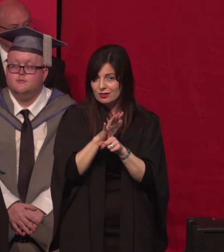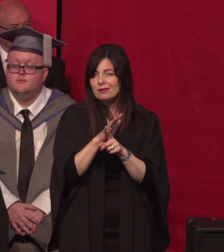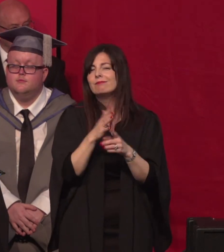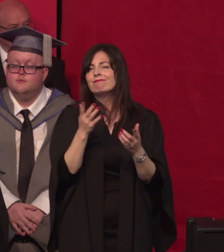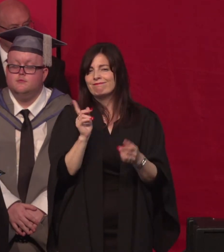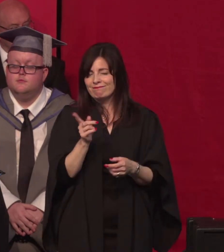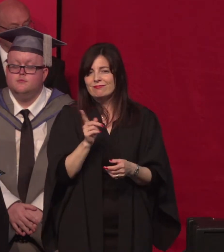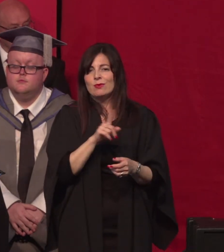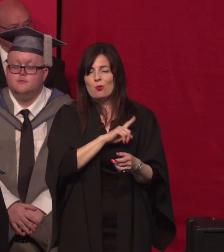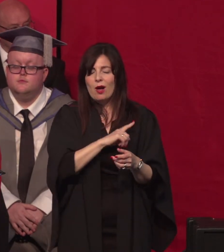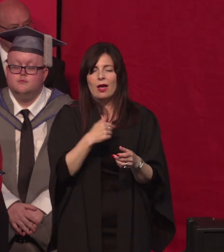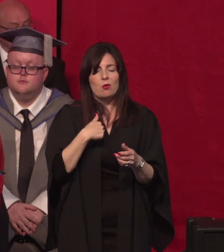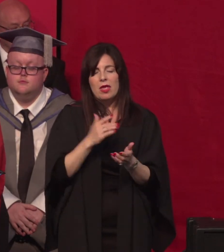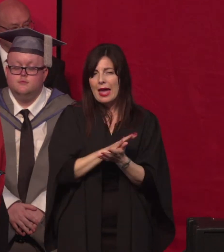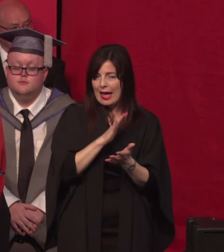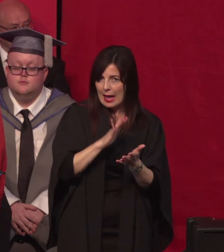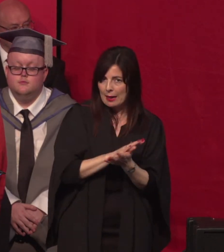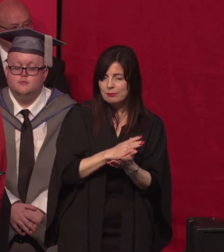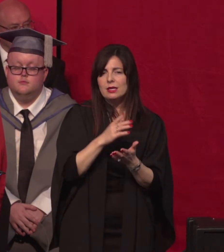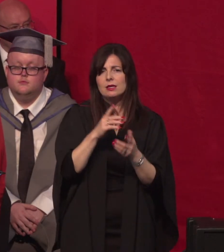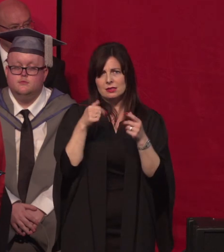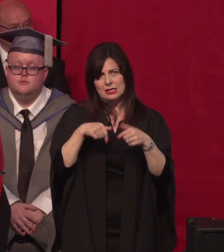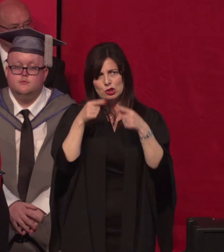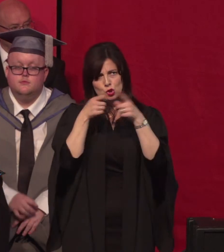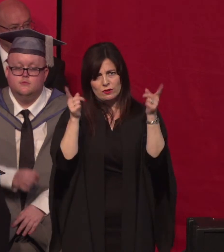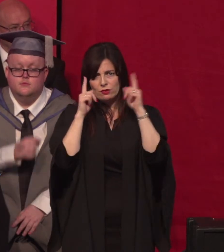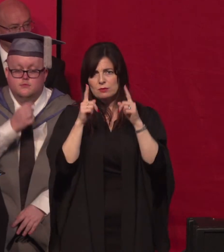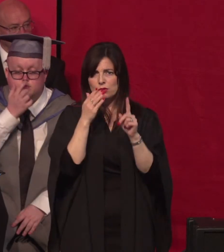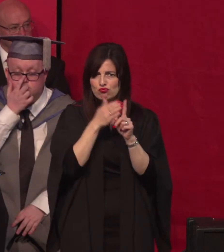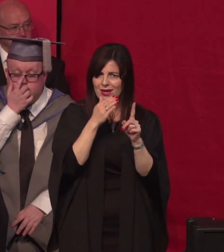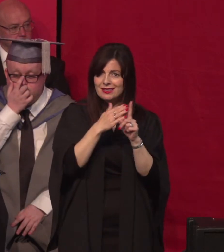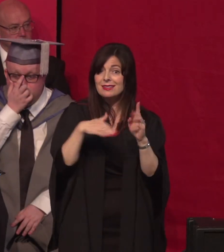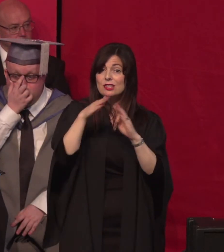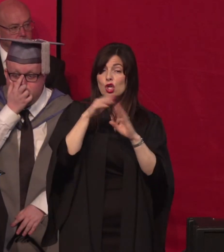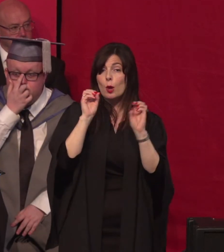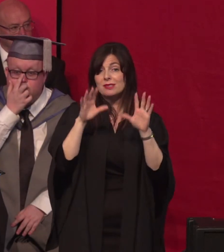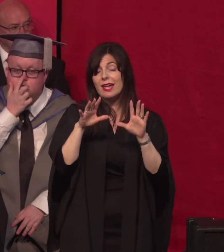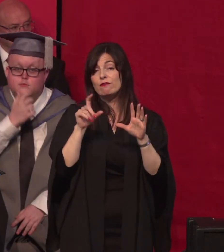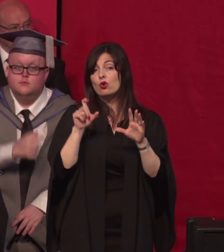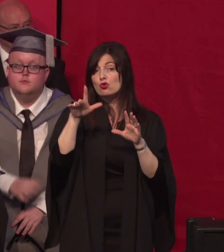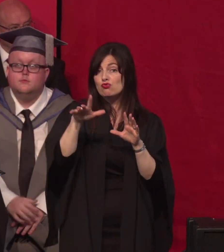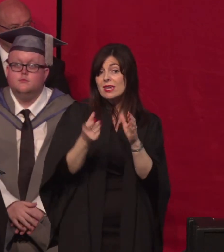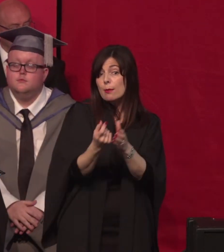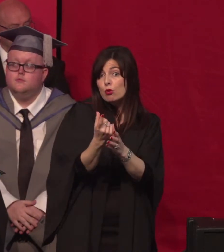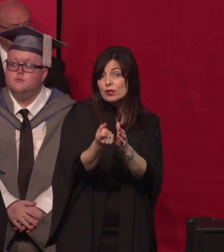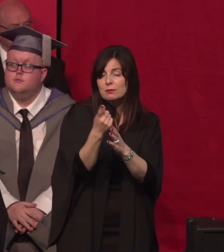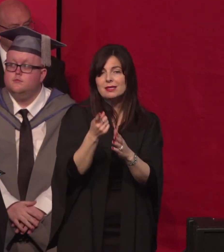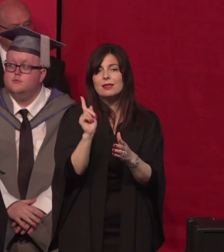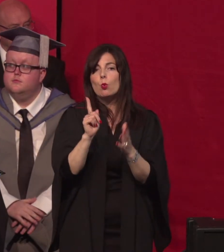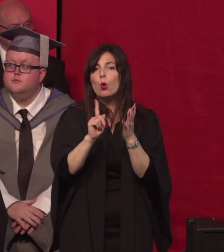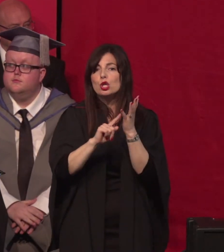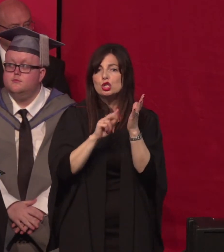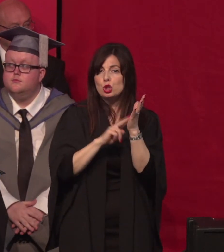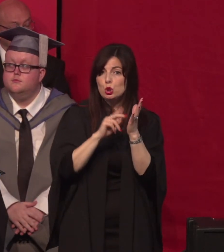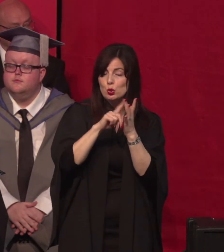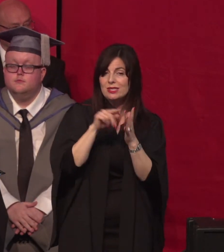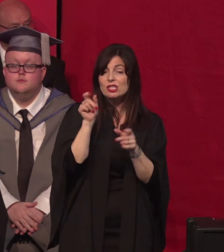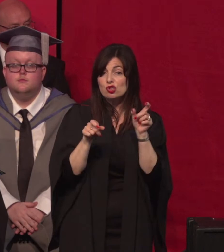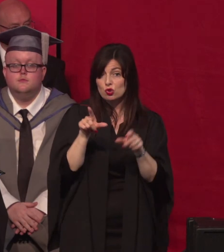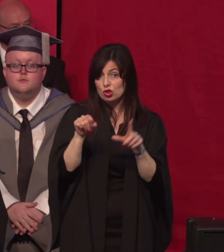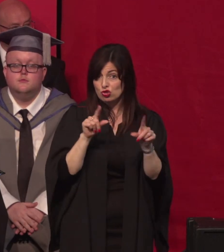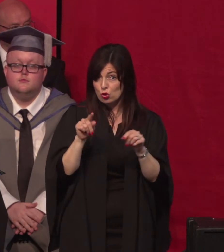especially pleasing that Staffordshire University has been recognised in the top 10 for career prospects in the What Uni Student Choice